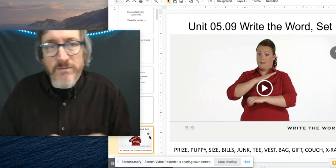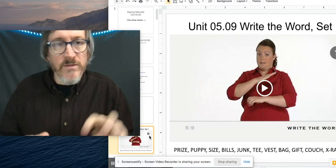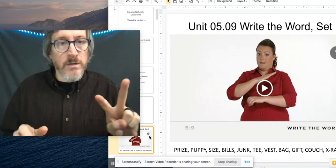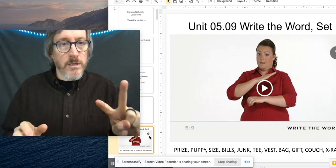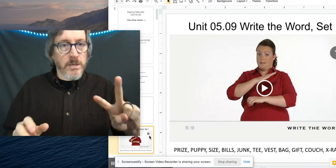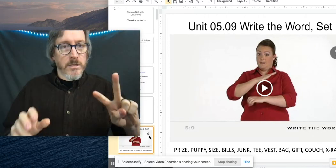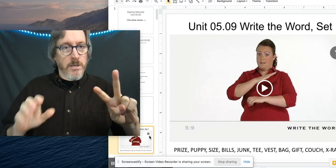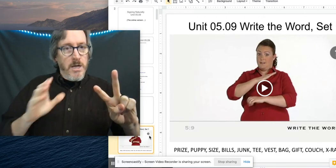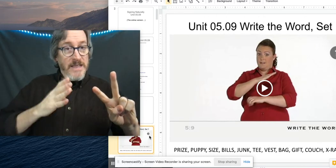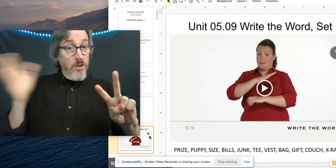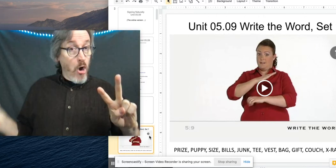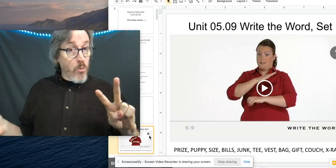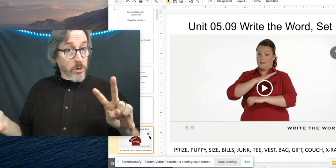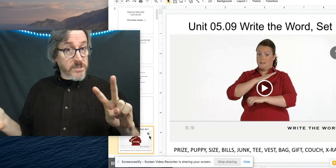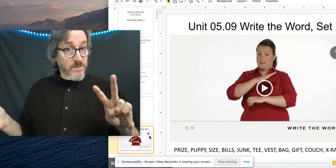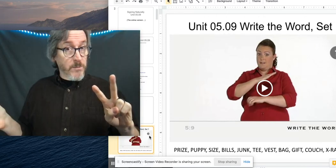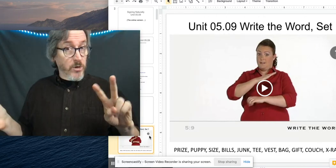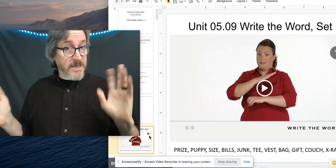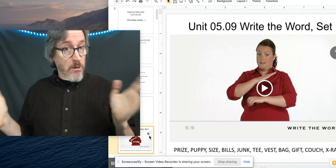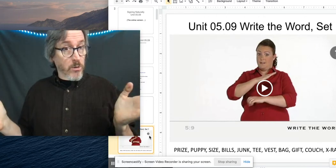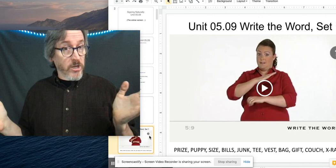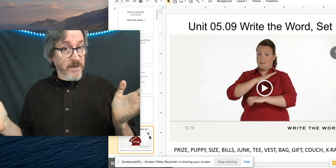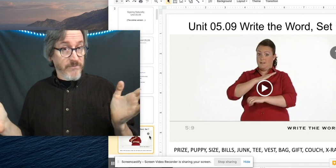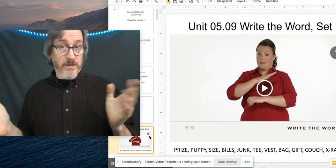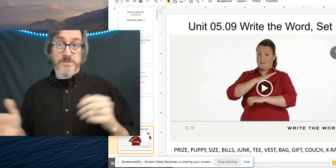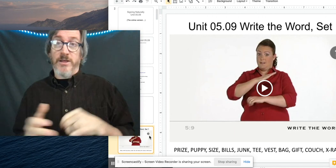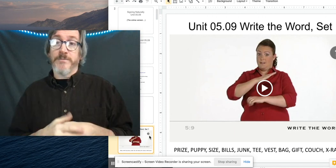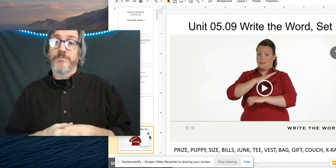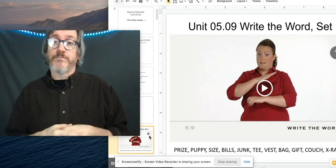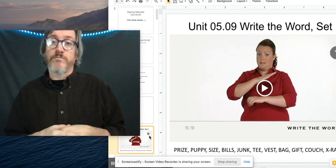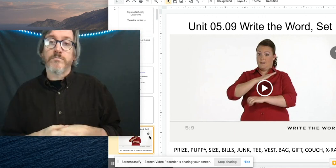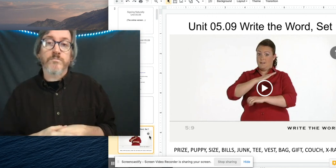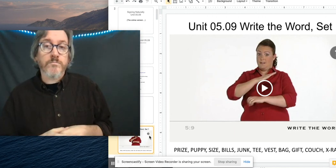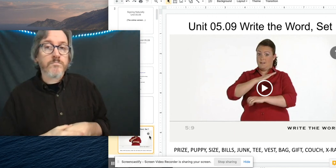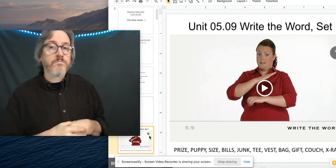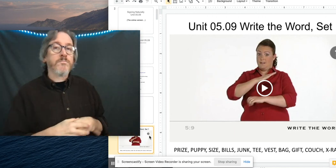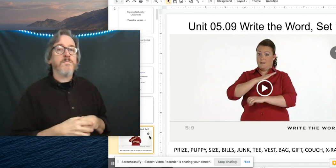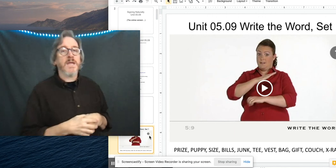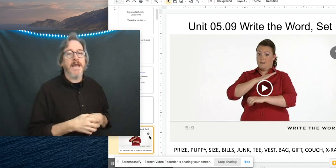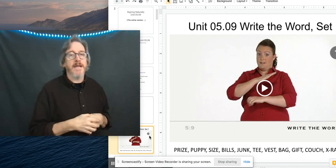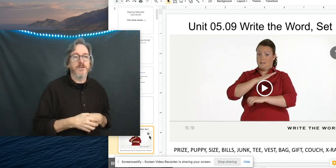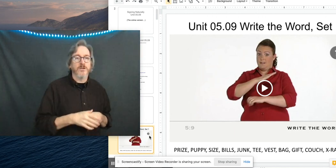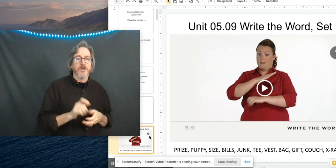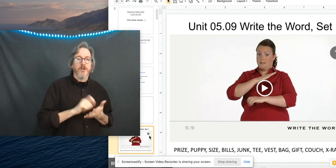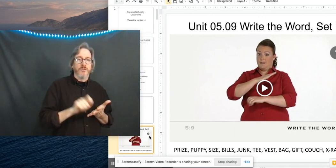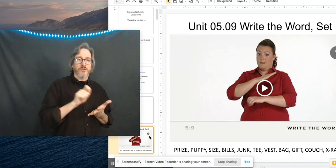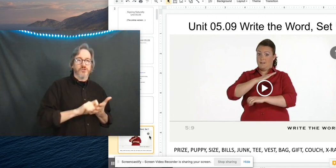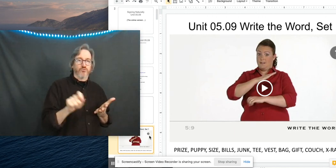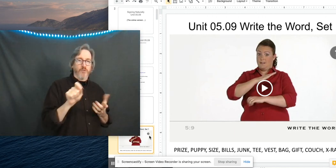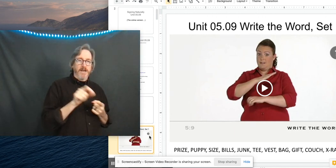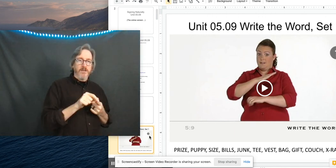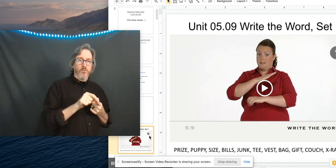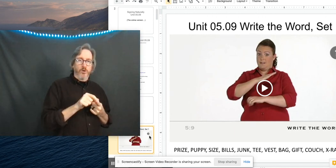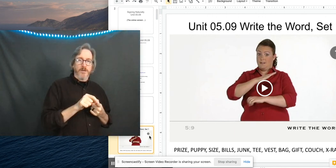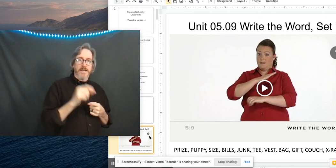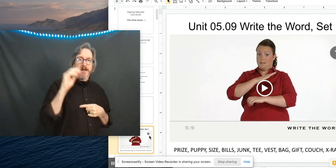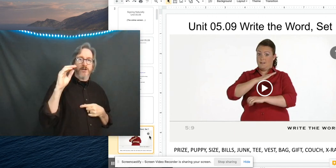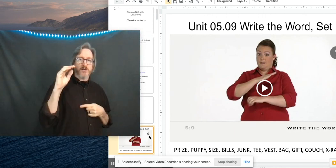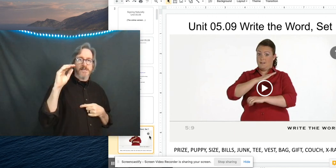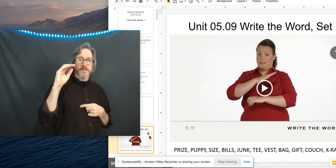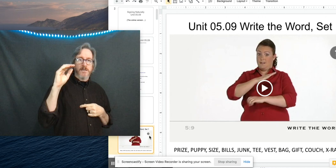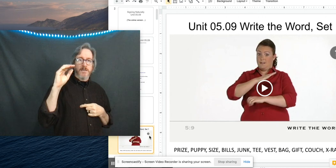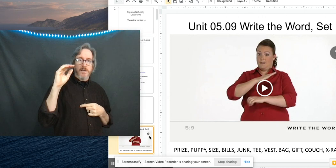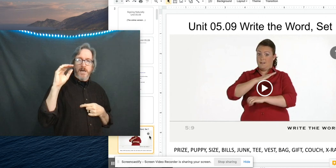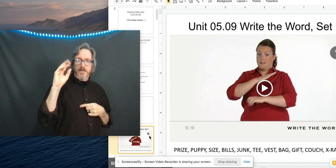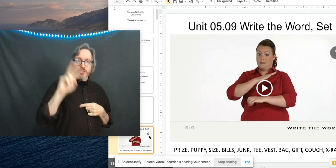We have, in the homeworks from the book, now we're looking at fingerspelling. And there's writing the word, and